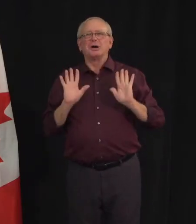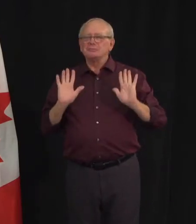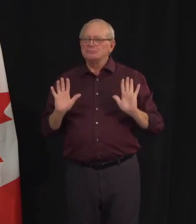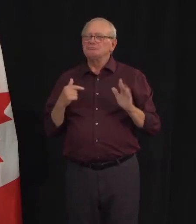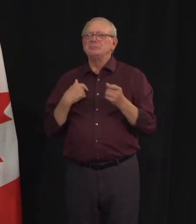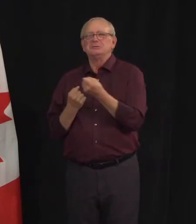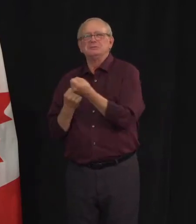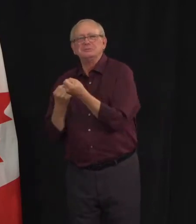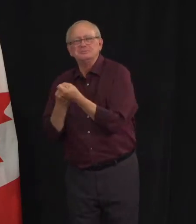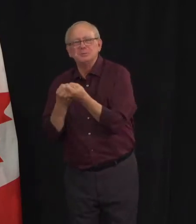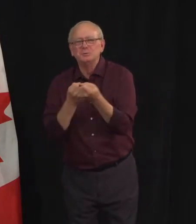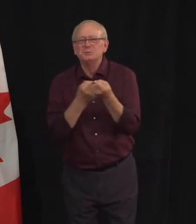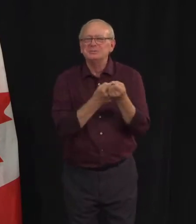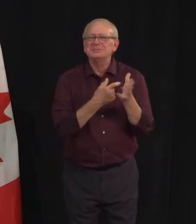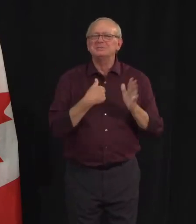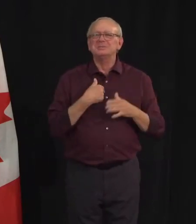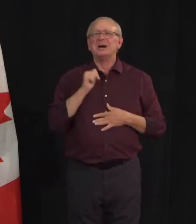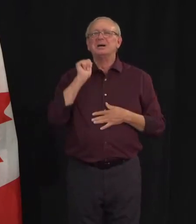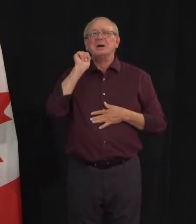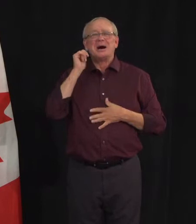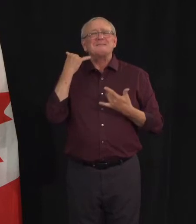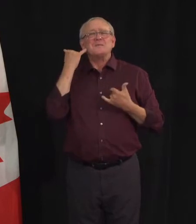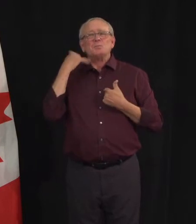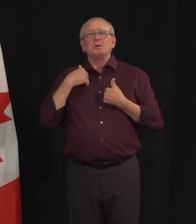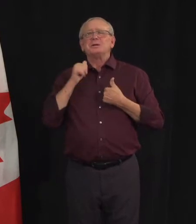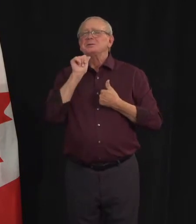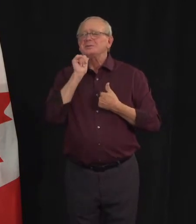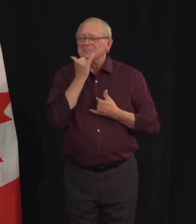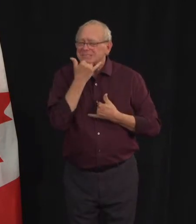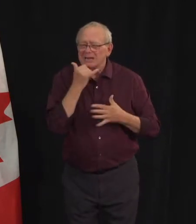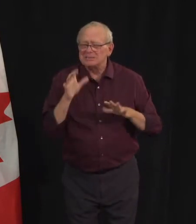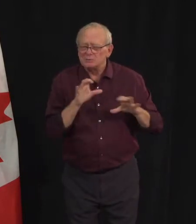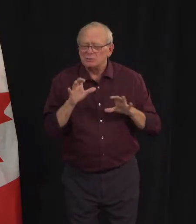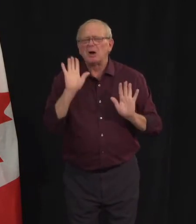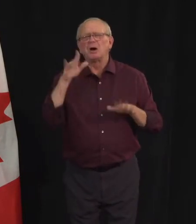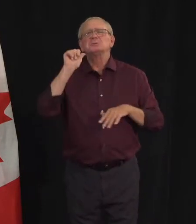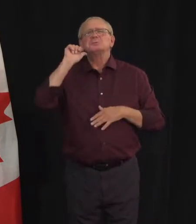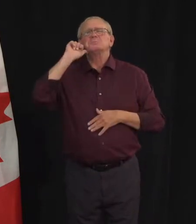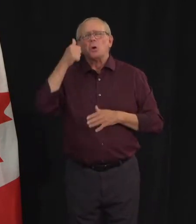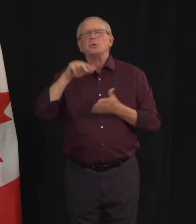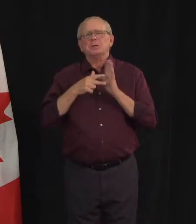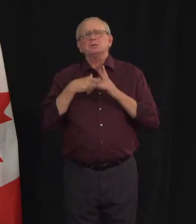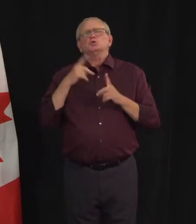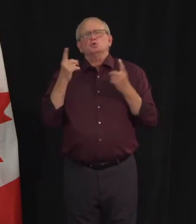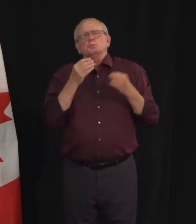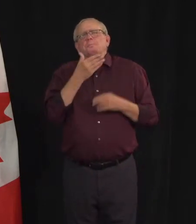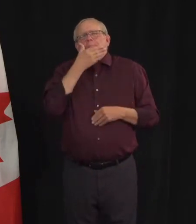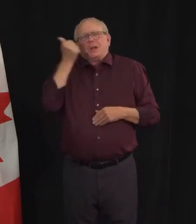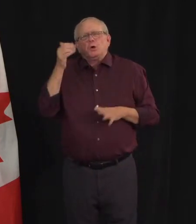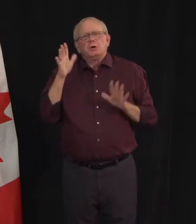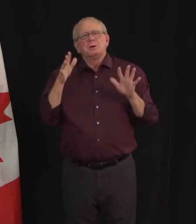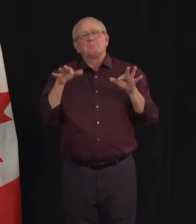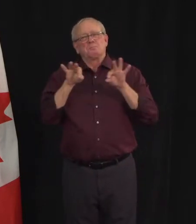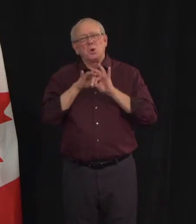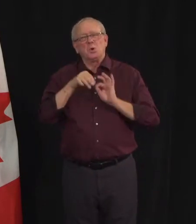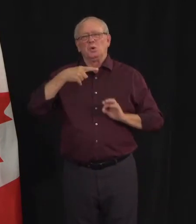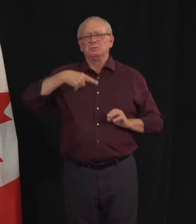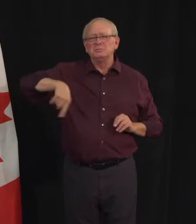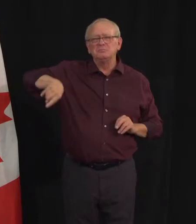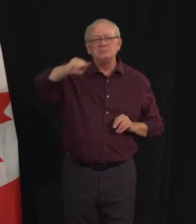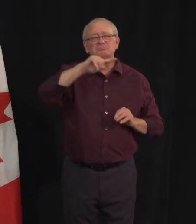try again tomorrow.' If we face COVID-19 with courage and compassion, we will get